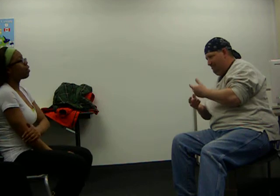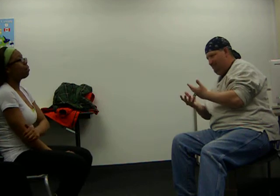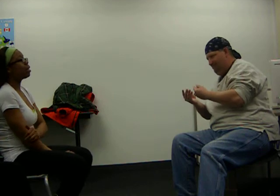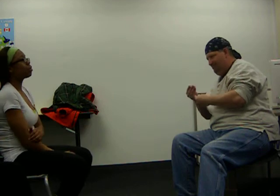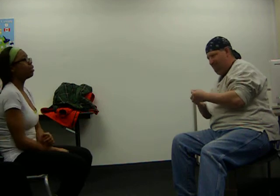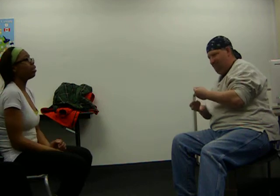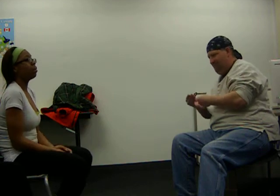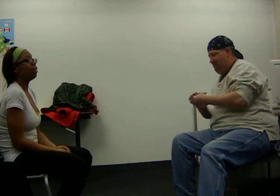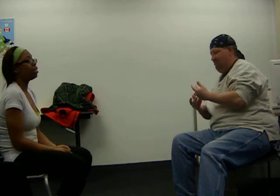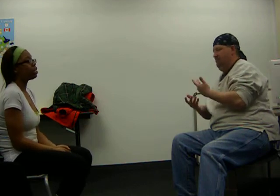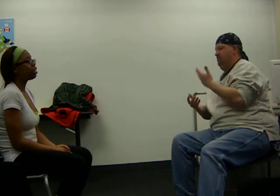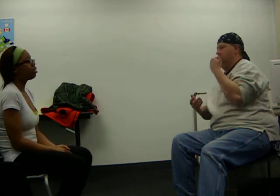is really on a budget.